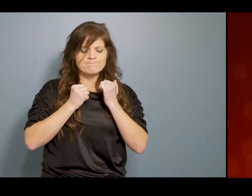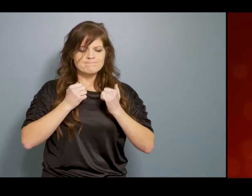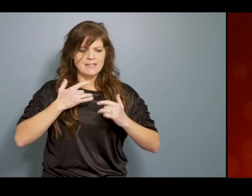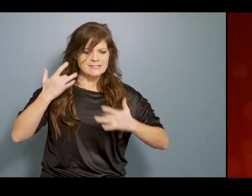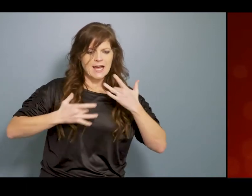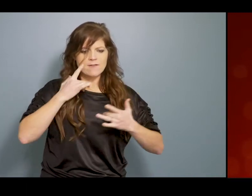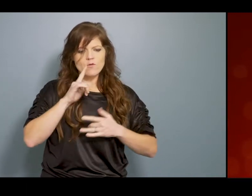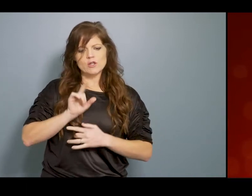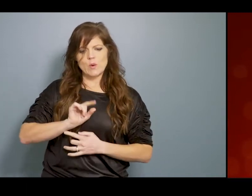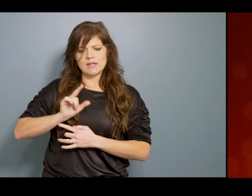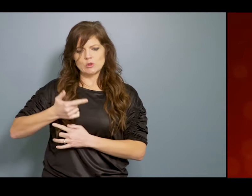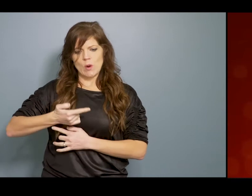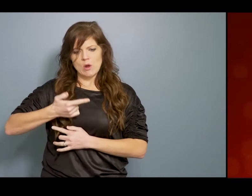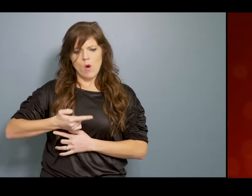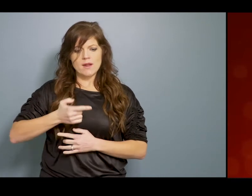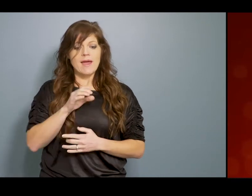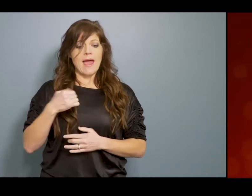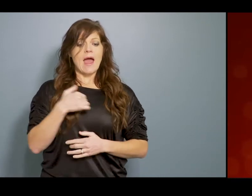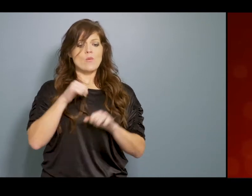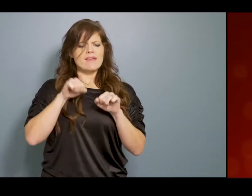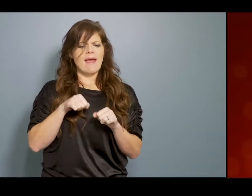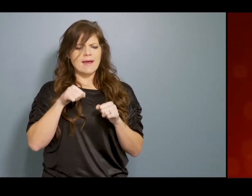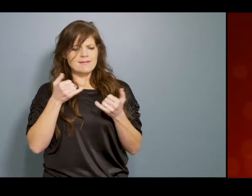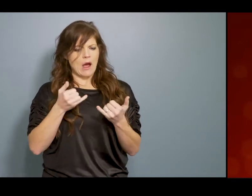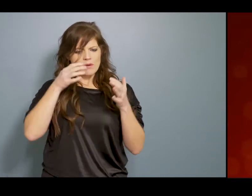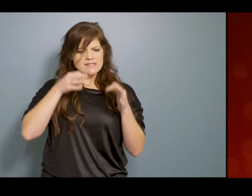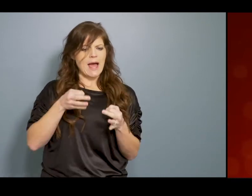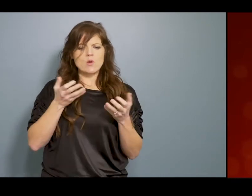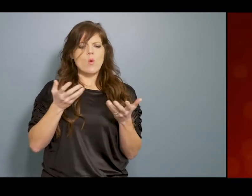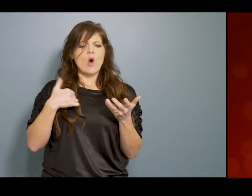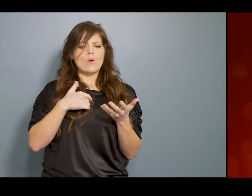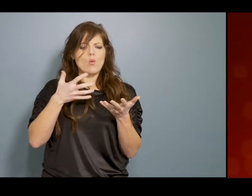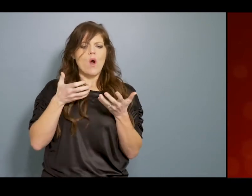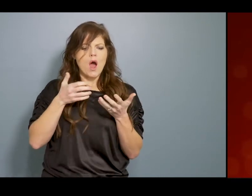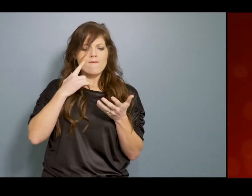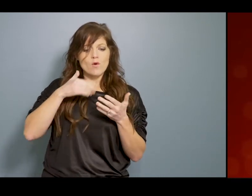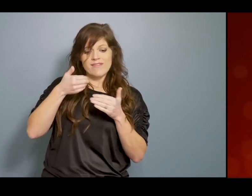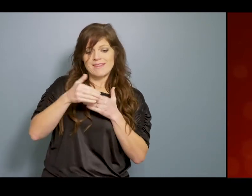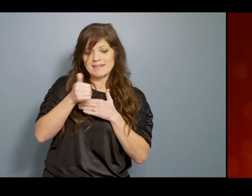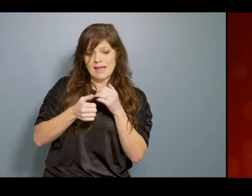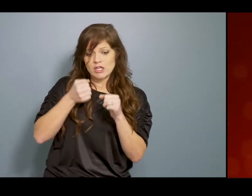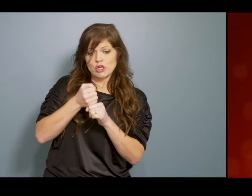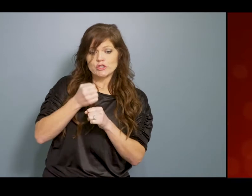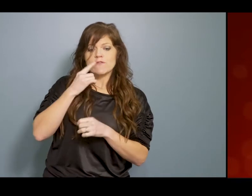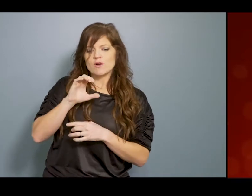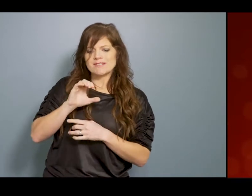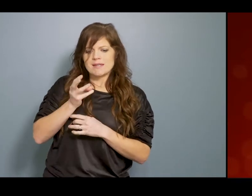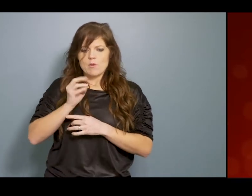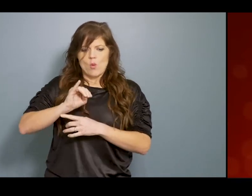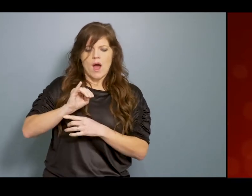and lets us define where CW is in the next 10 years. Okay, thank you.